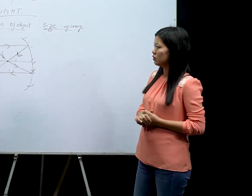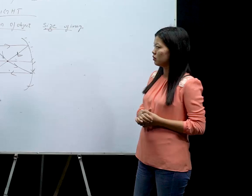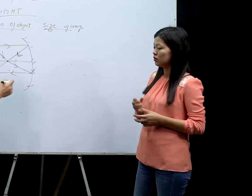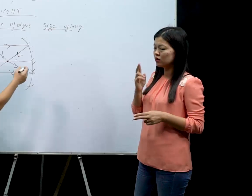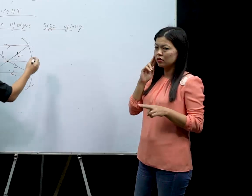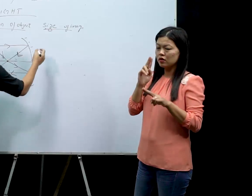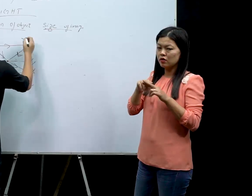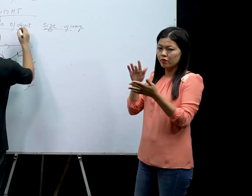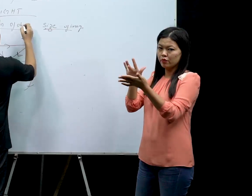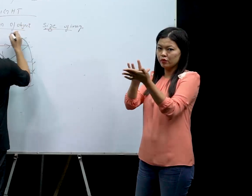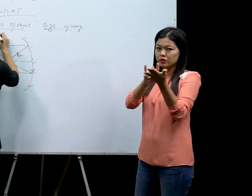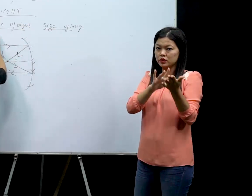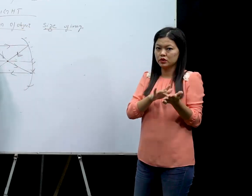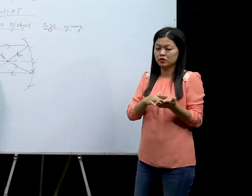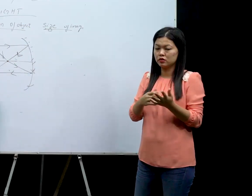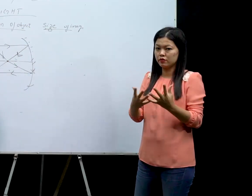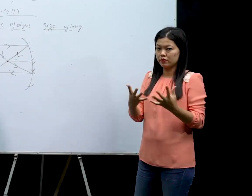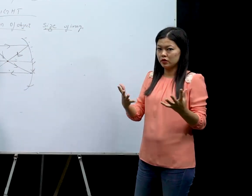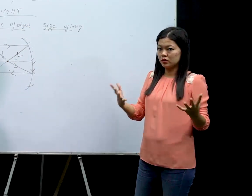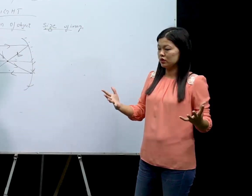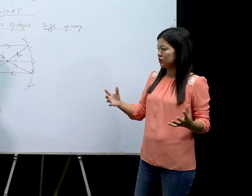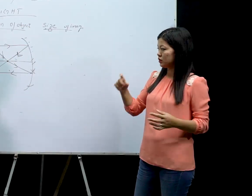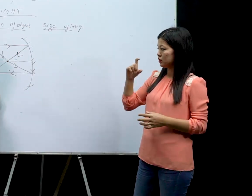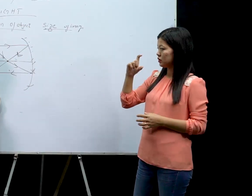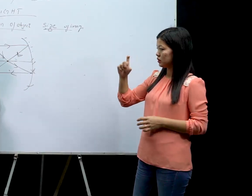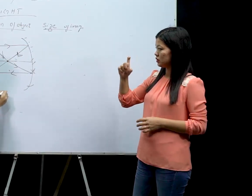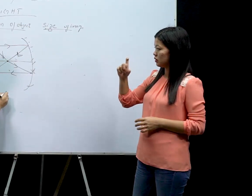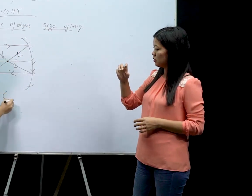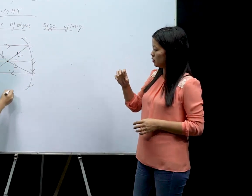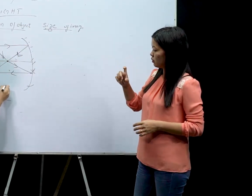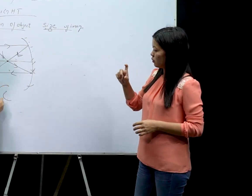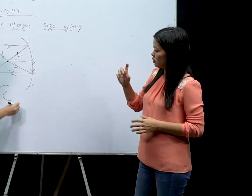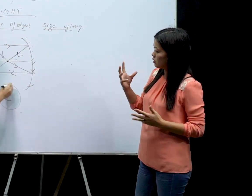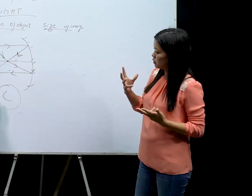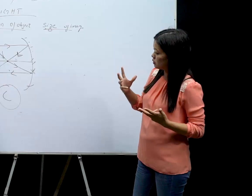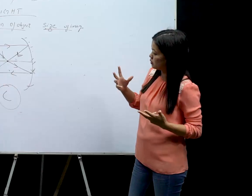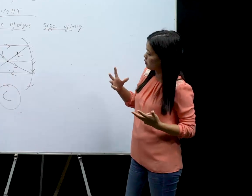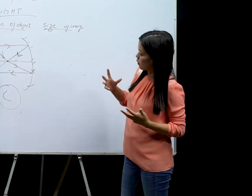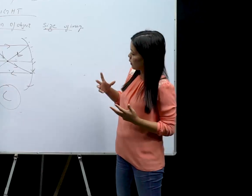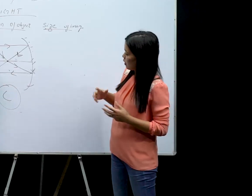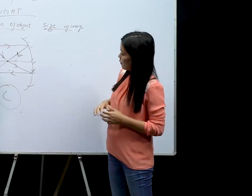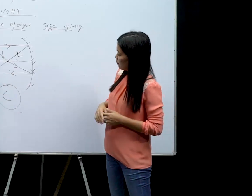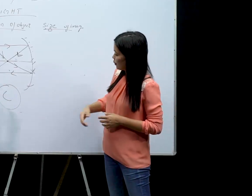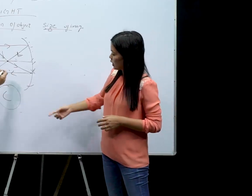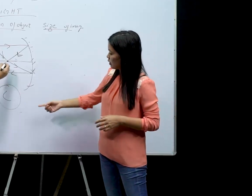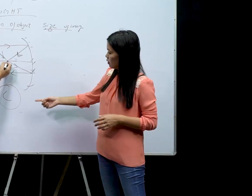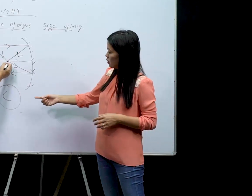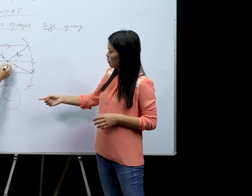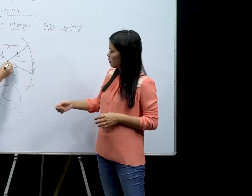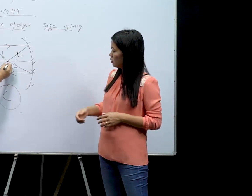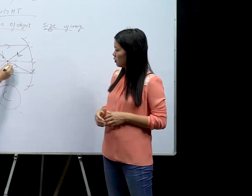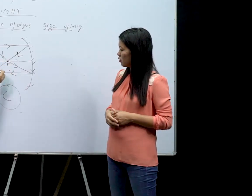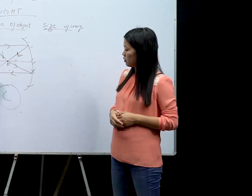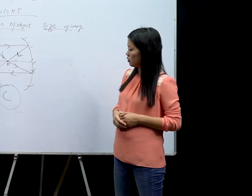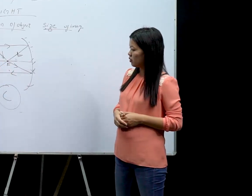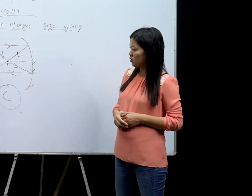of the object is at C. So now our object will be at C, okay, at C. That means this is